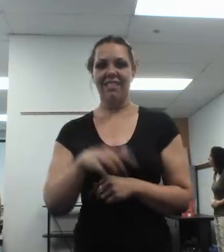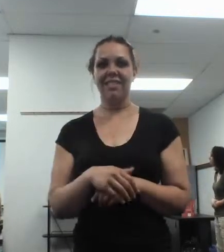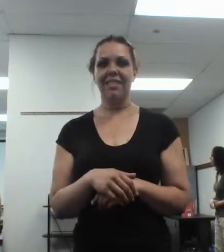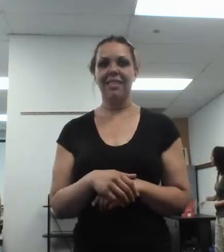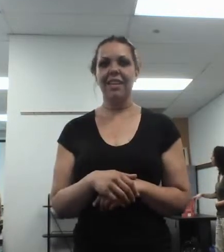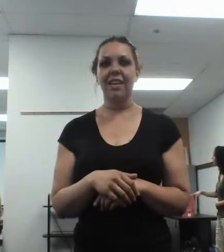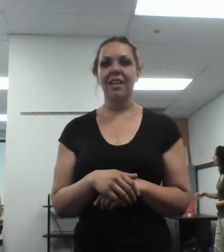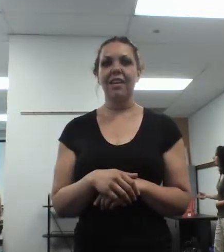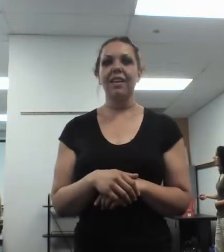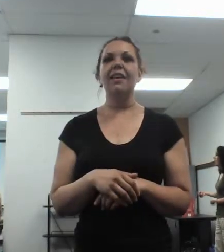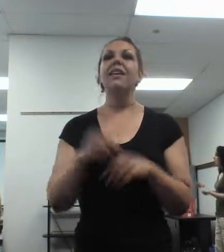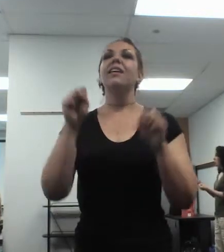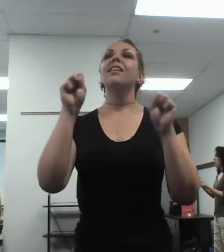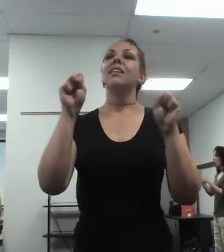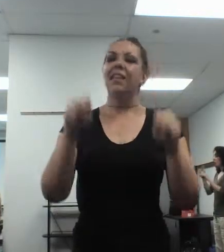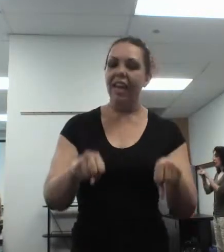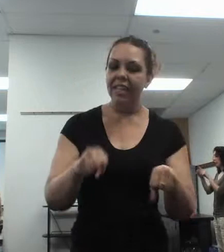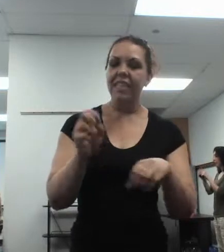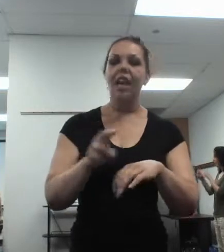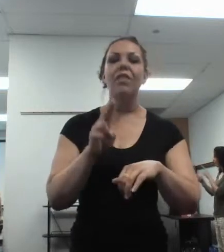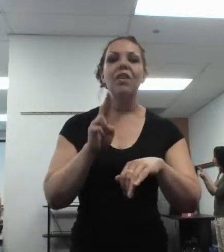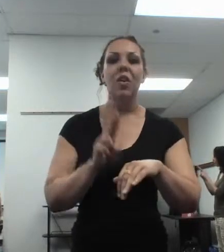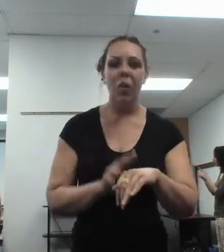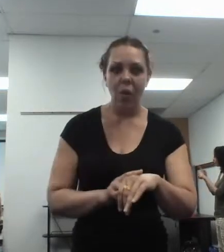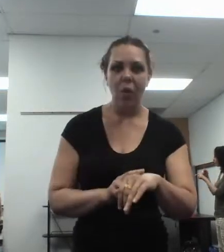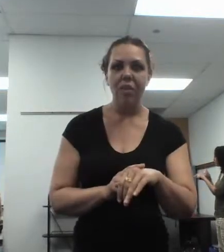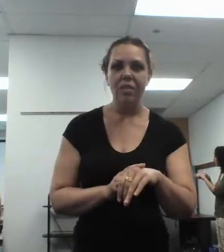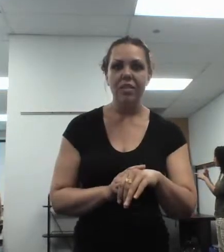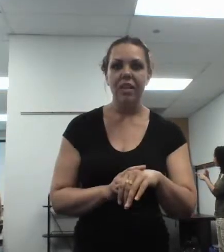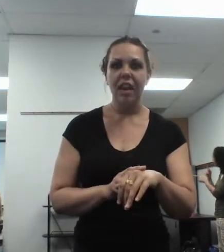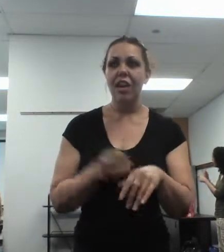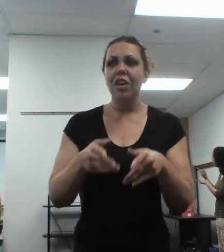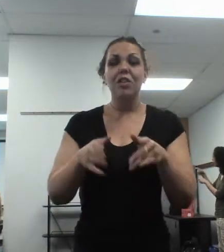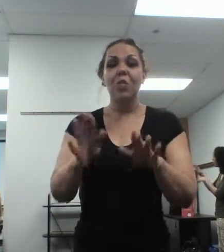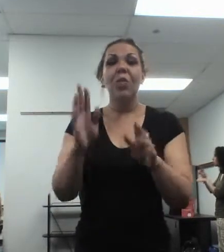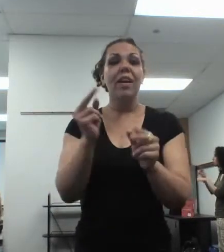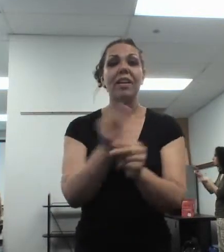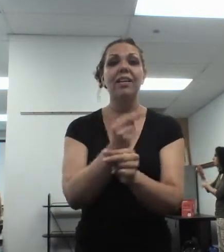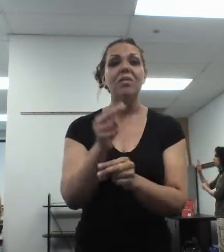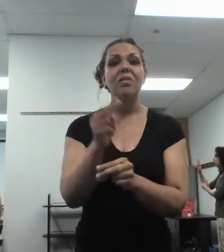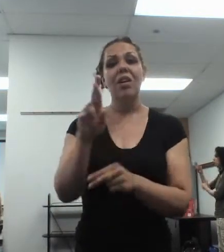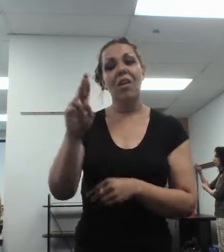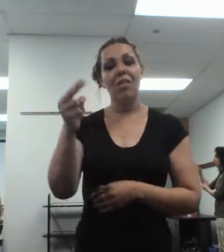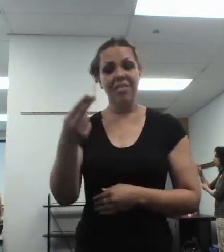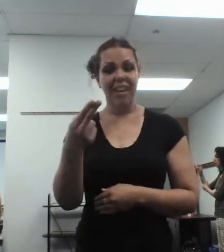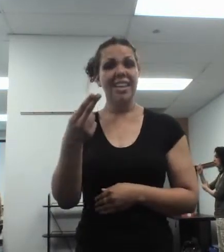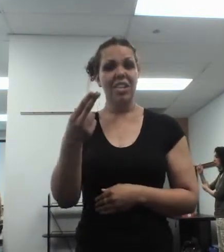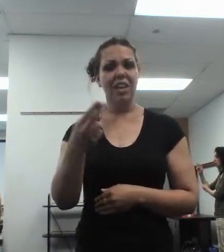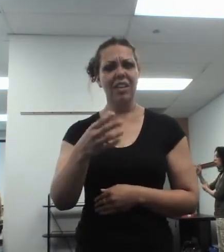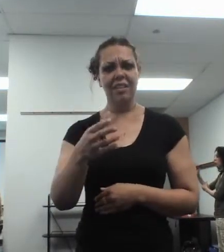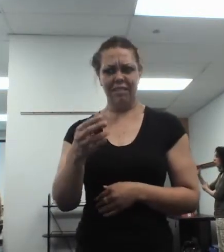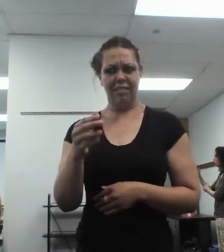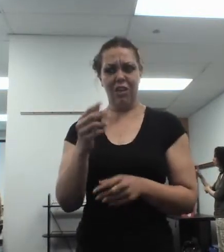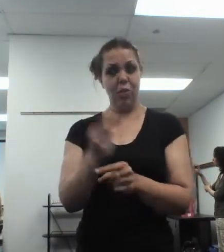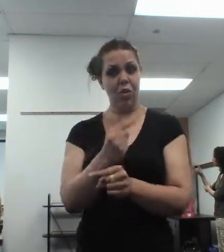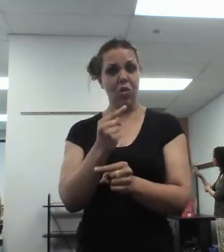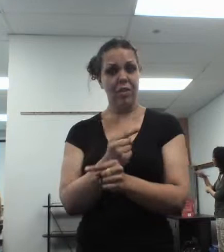rhetorical question. So use them. And for now, if you're stuck and you can't think of another ASL sentence type to use, put it in